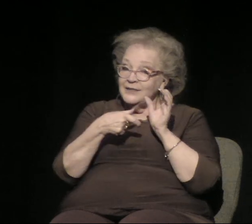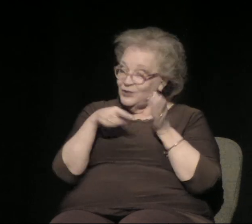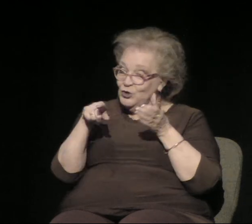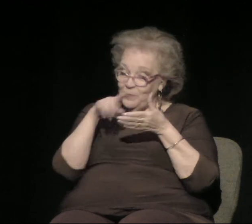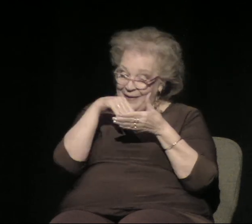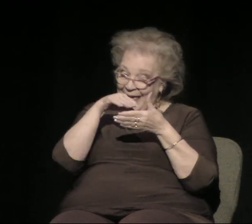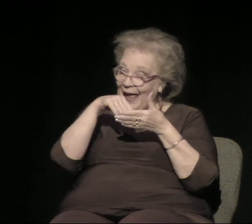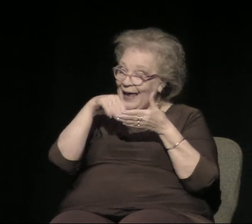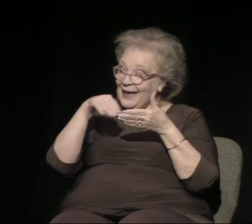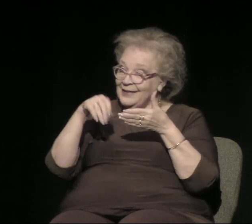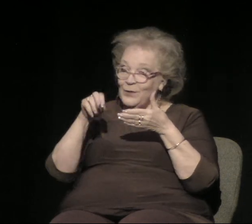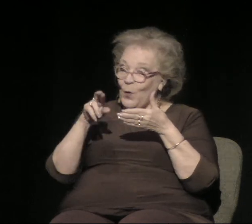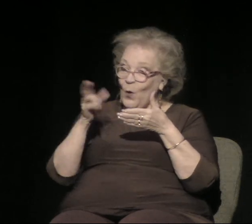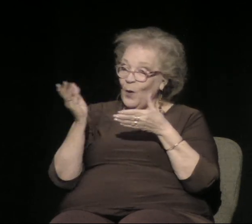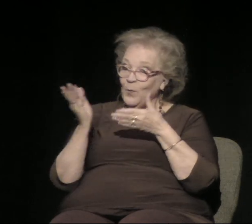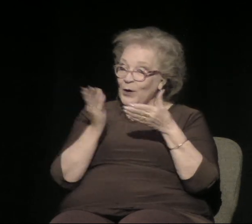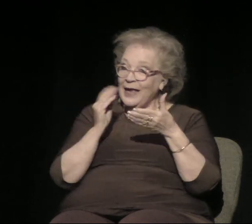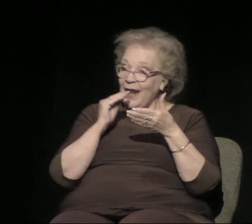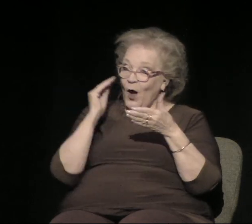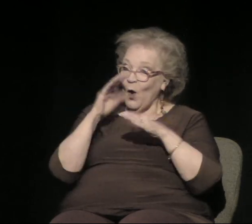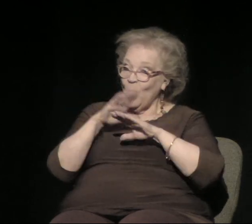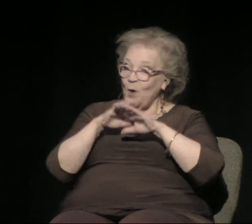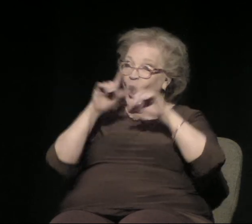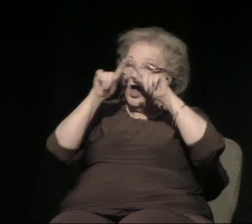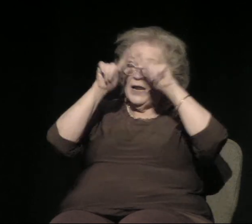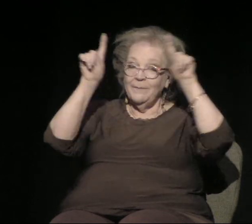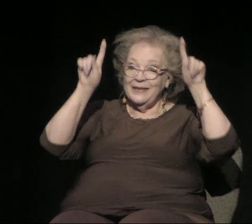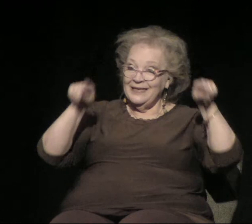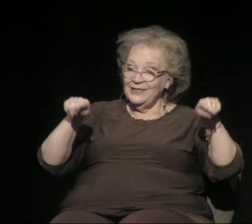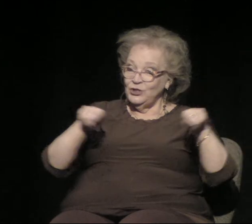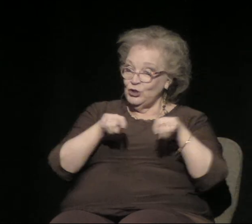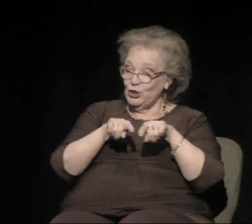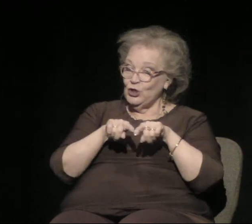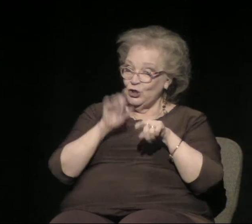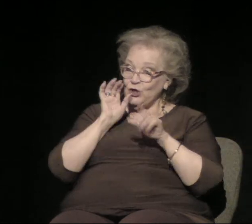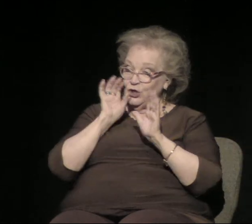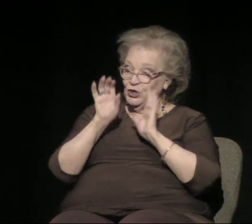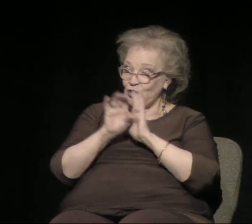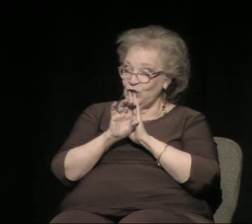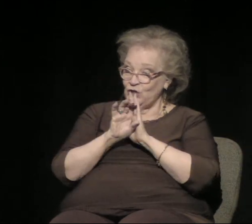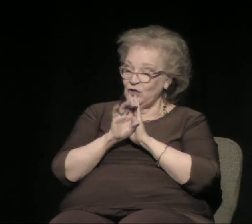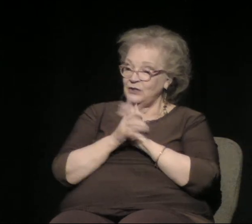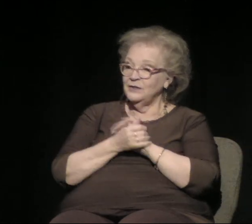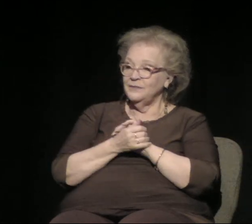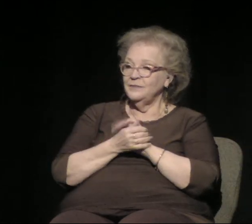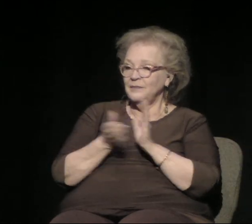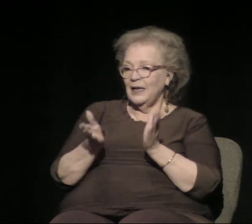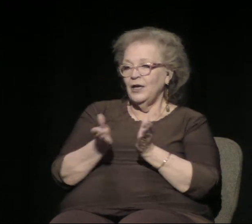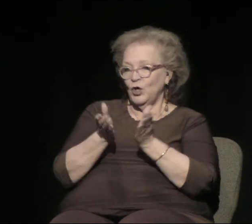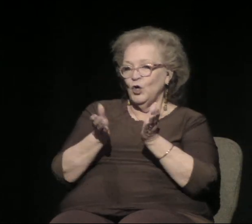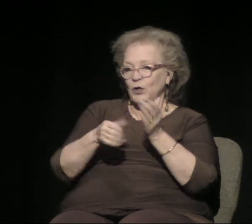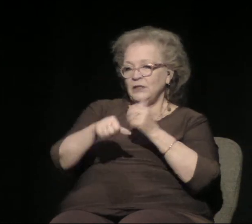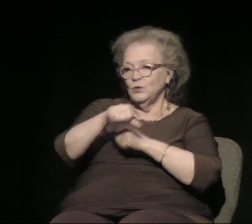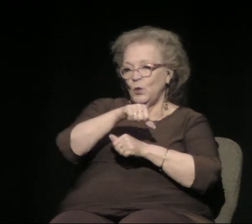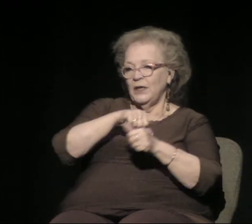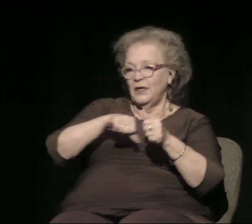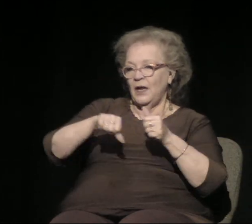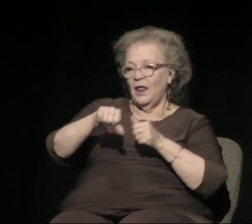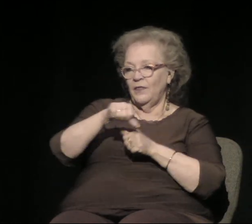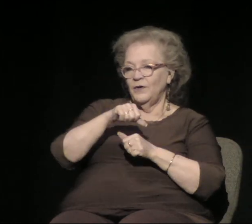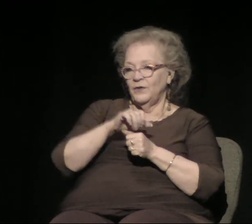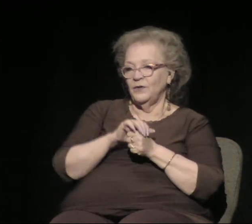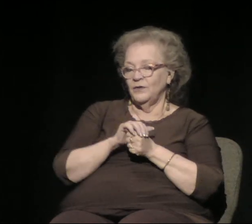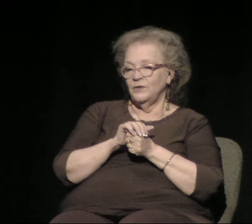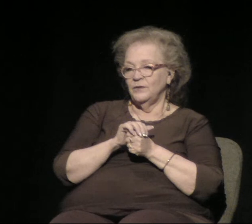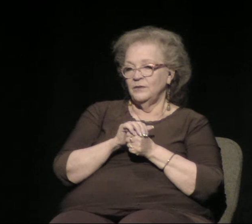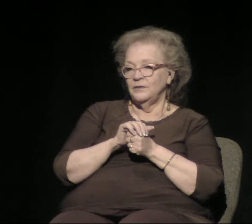that one and bring it home on a canvas? We use it often to encourage one another. But did you know